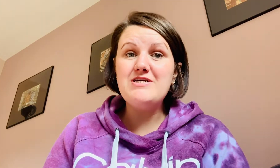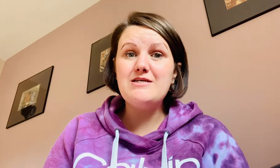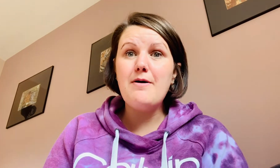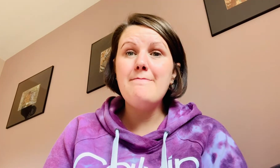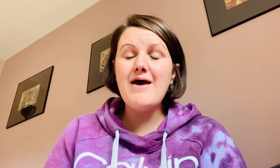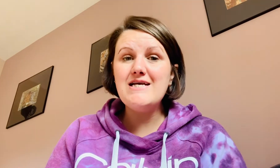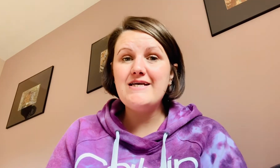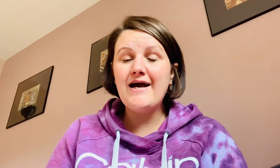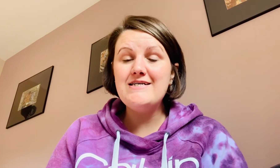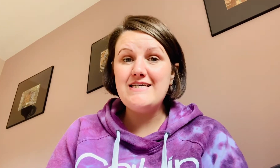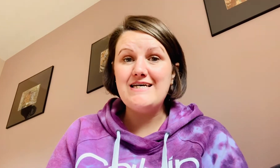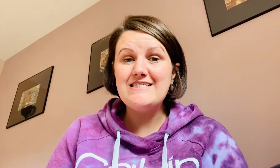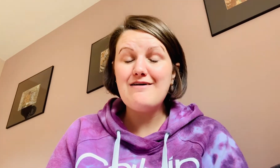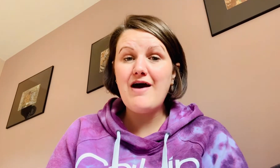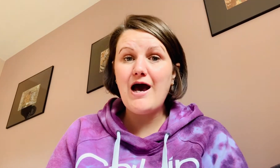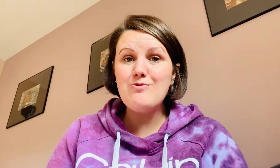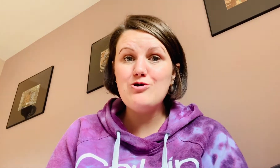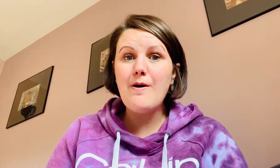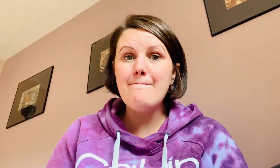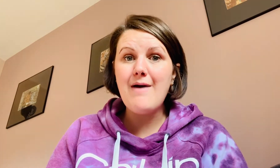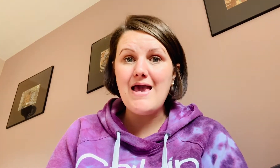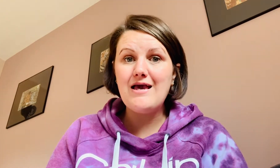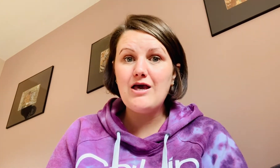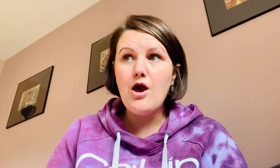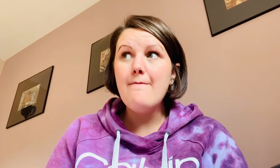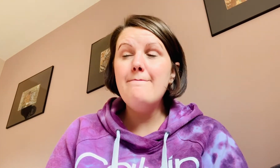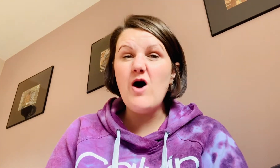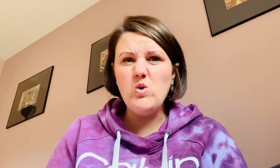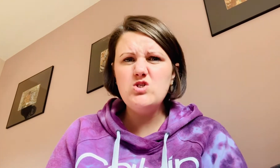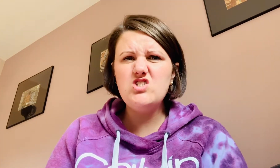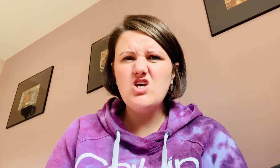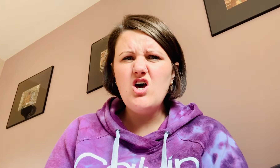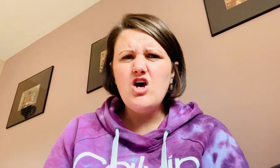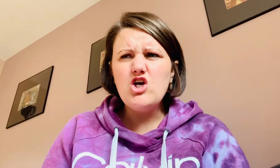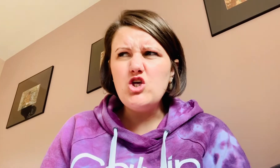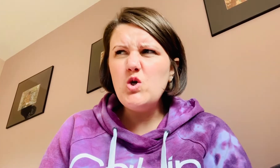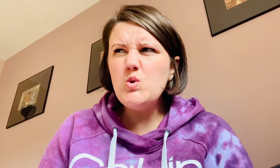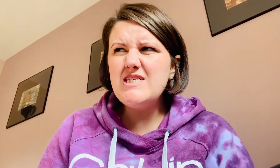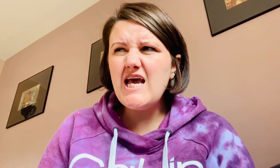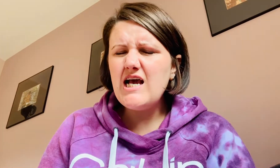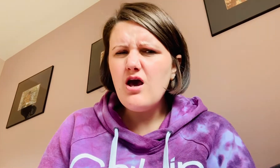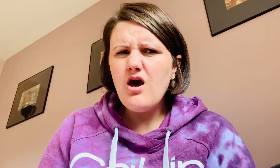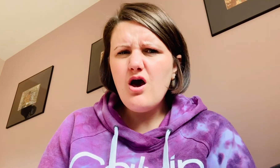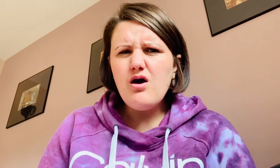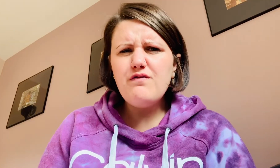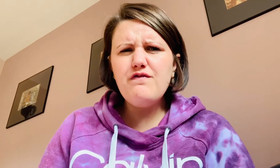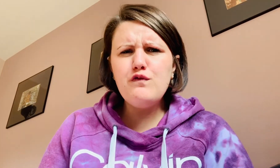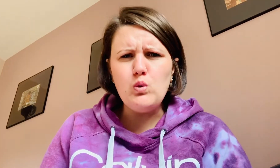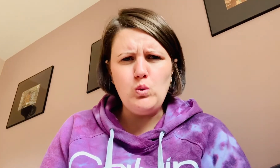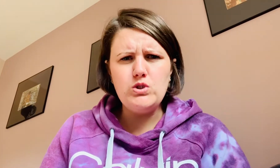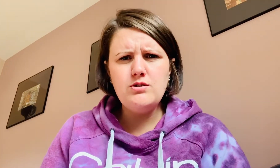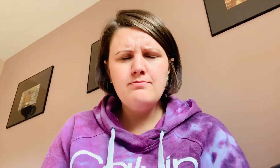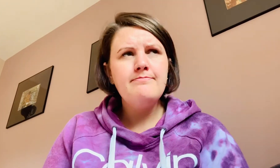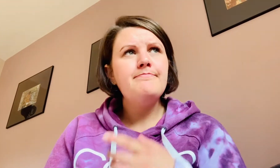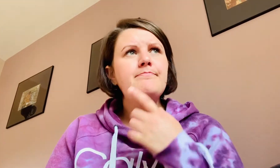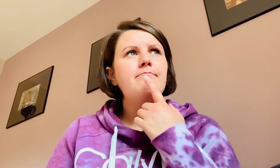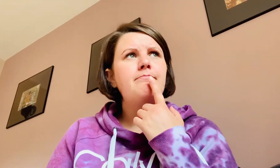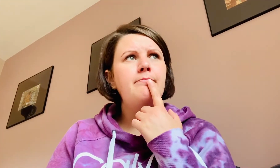coming up with some amazing ideas of how you can make boats using